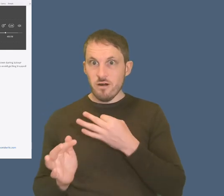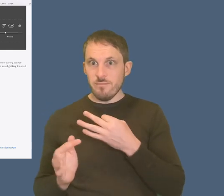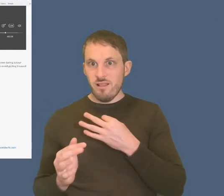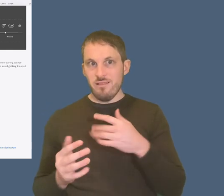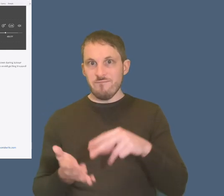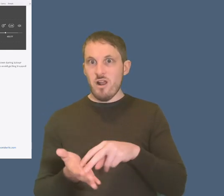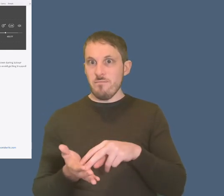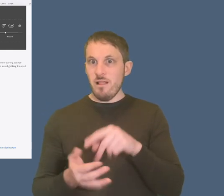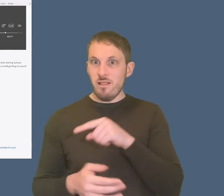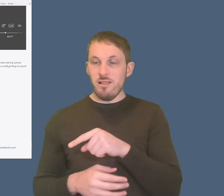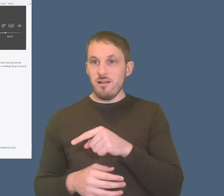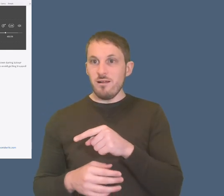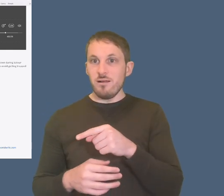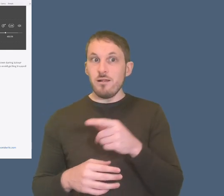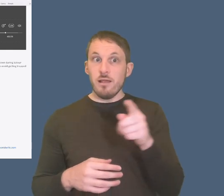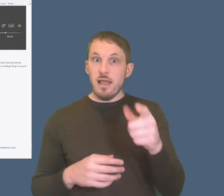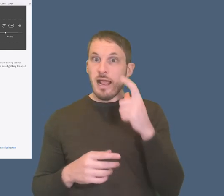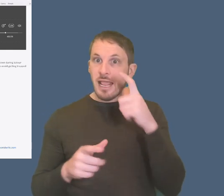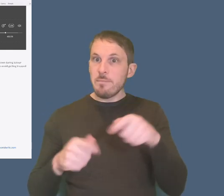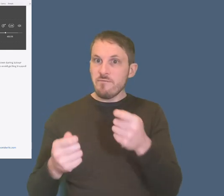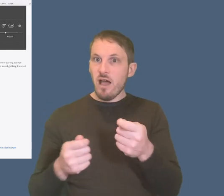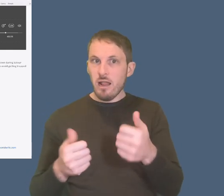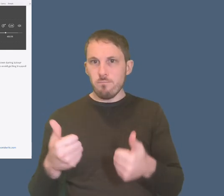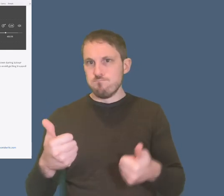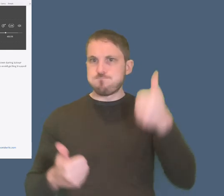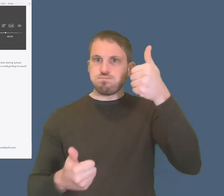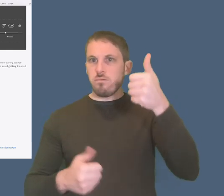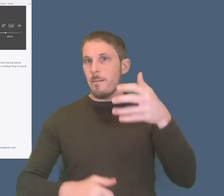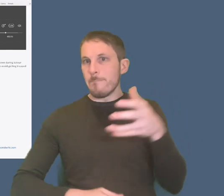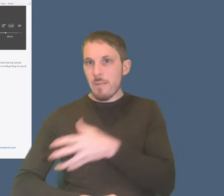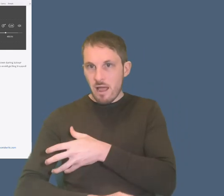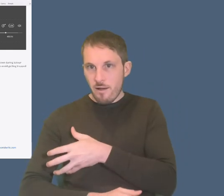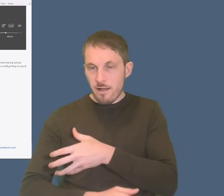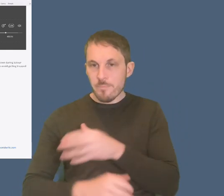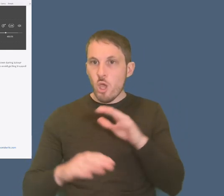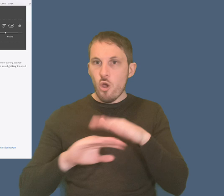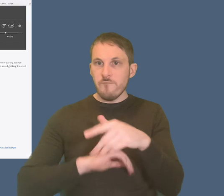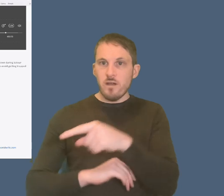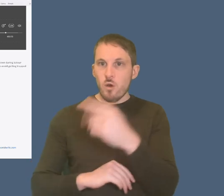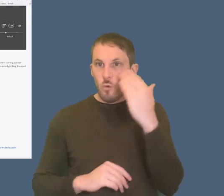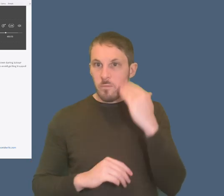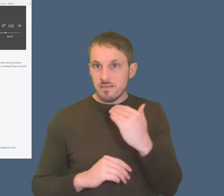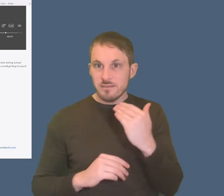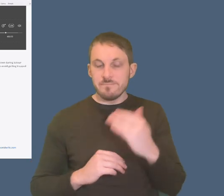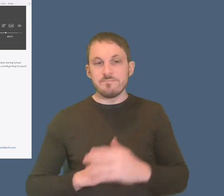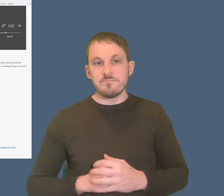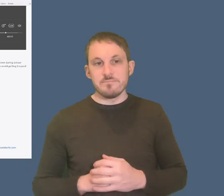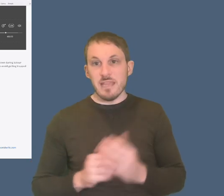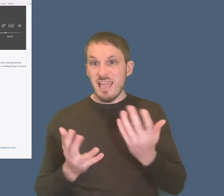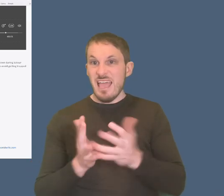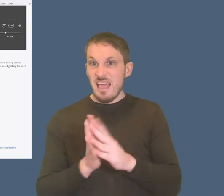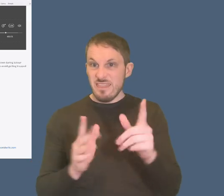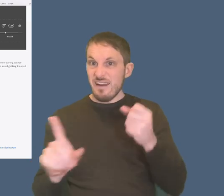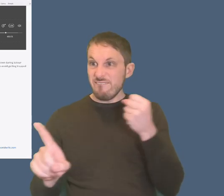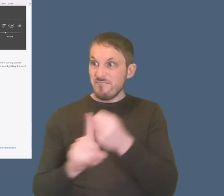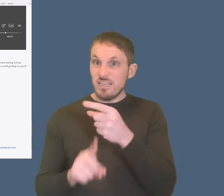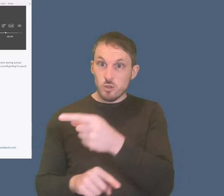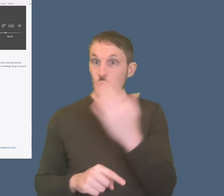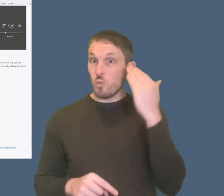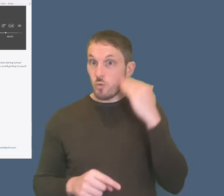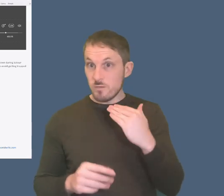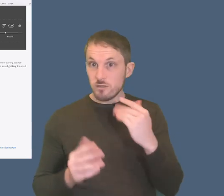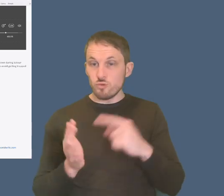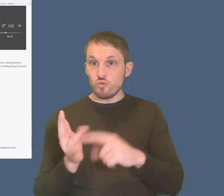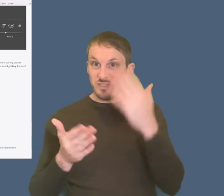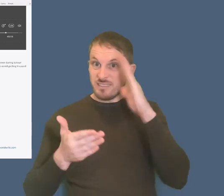a complete position of power over the woman, and how this can absolutely lend itself to the woman experiencing